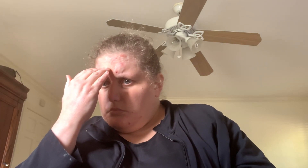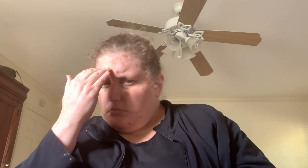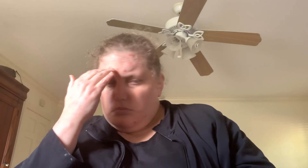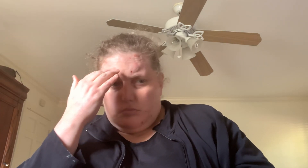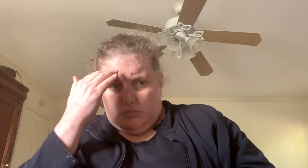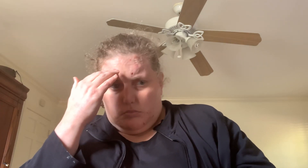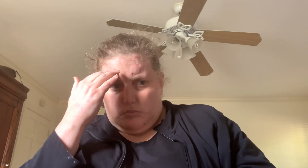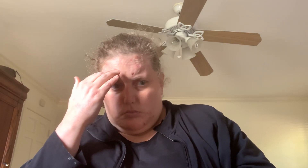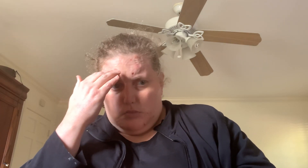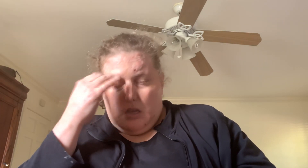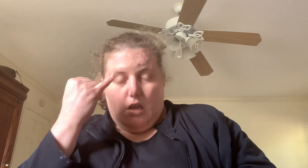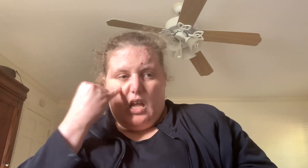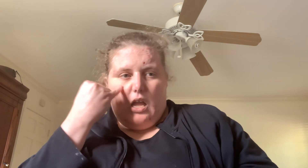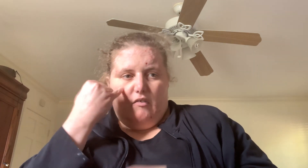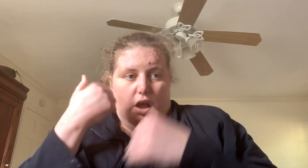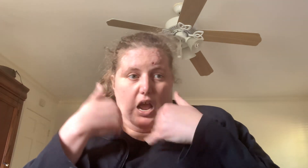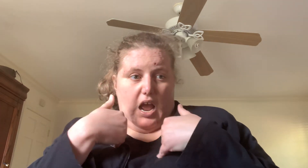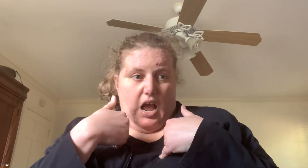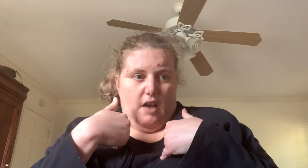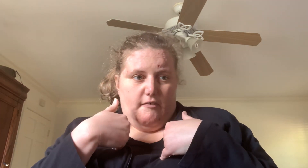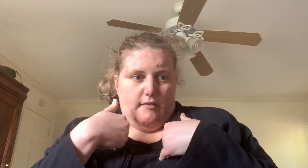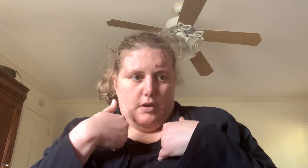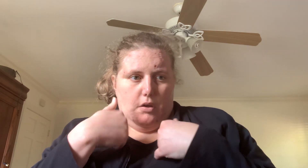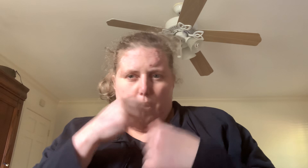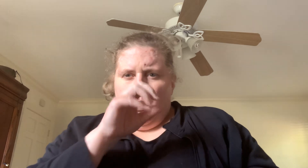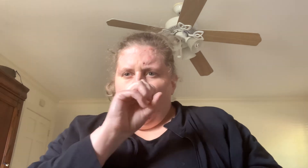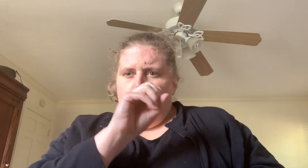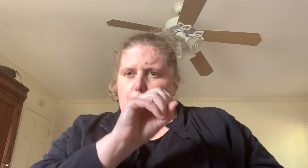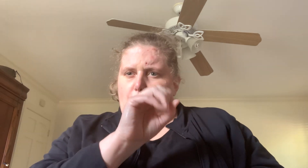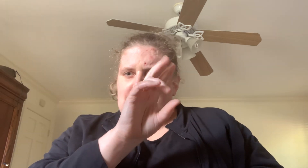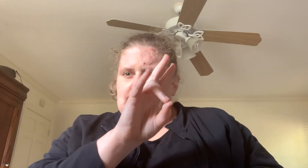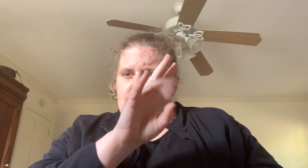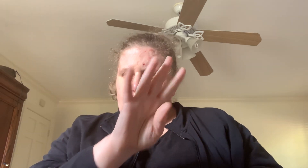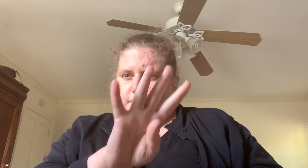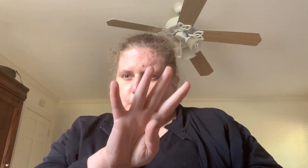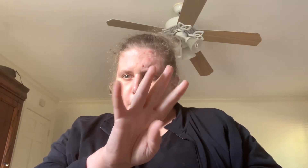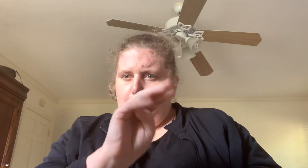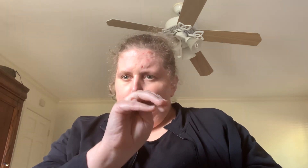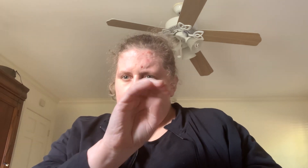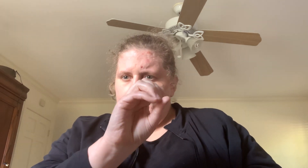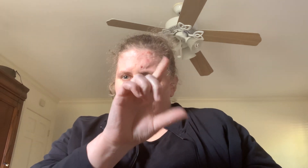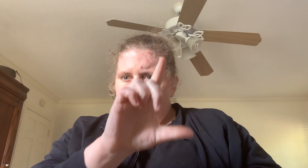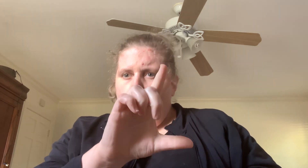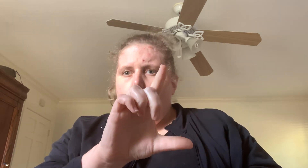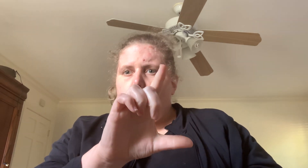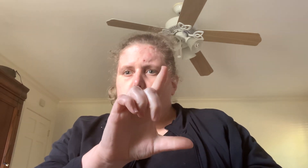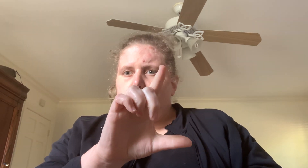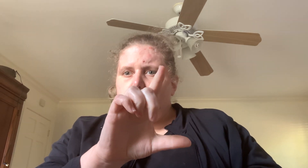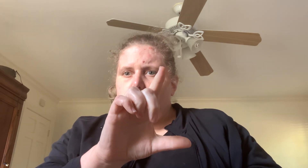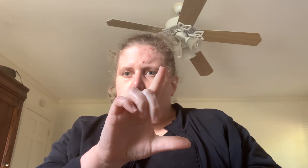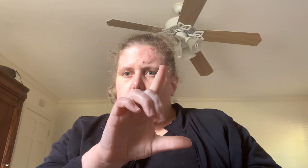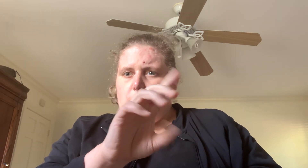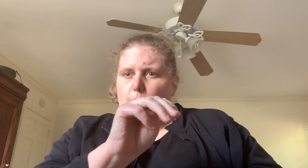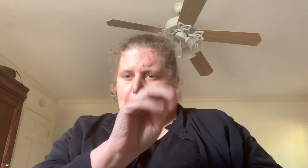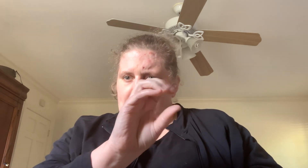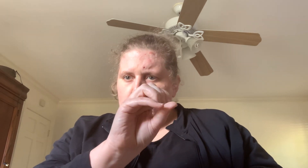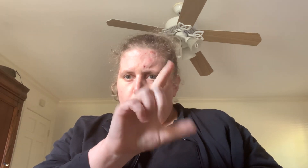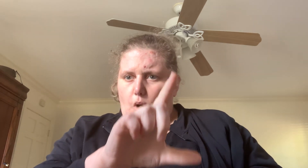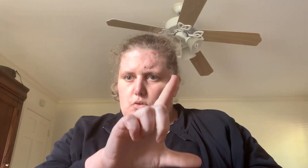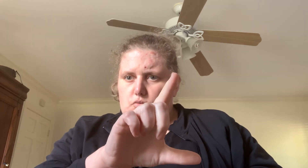if we have 0.74 moles of ammonia in this amount, how many moles of nitrogen gas will we produce? So